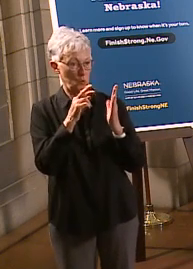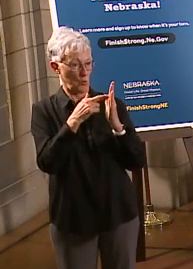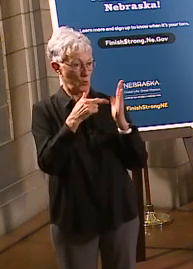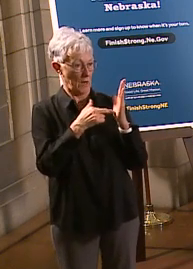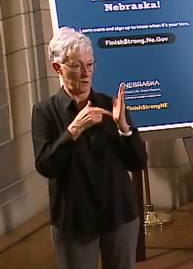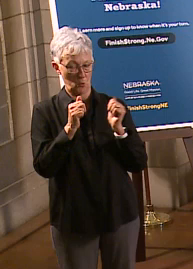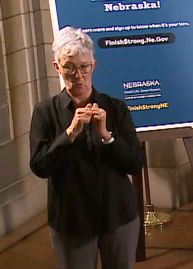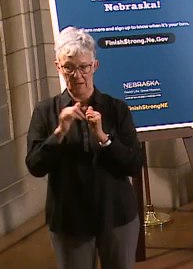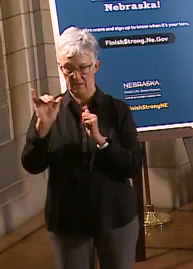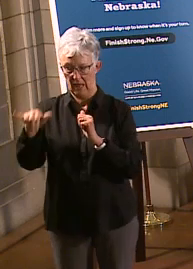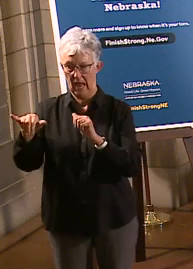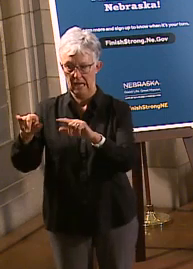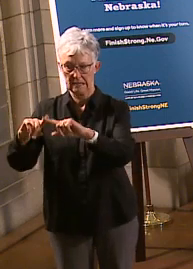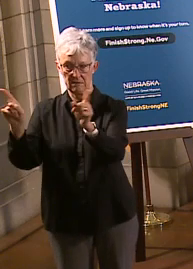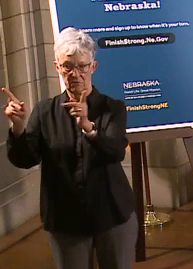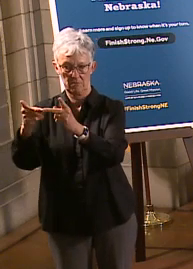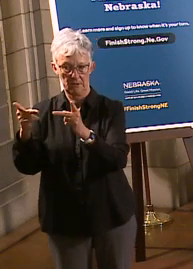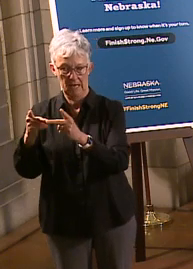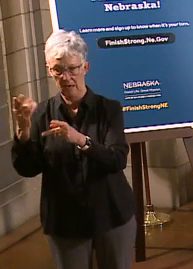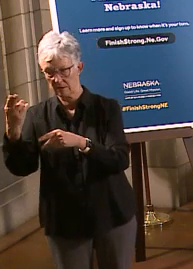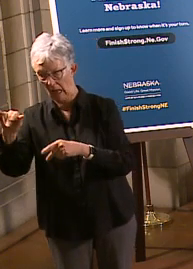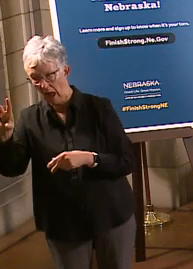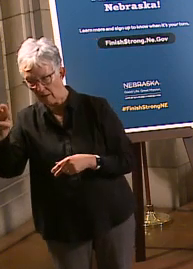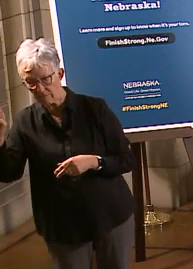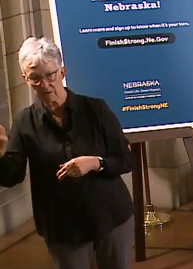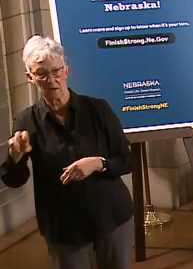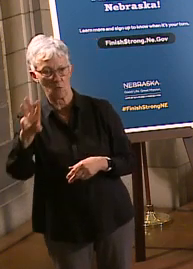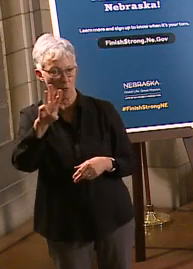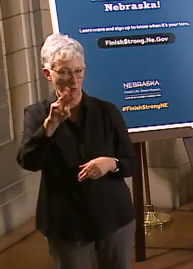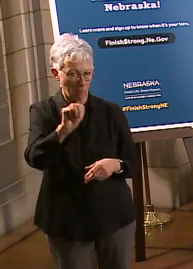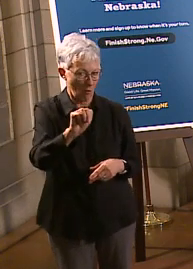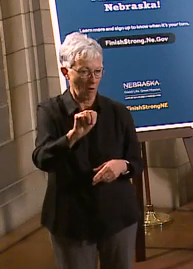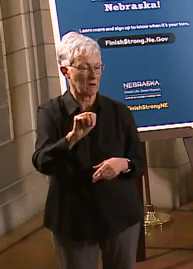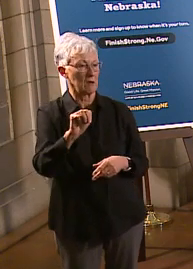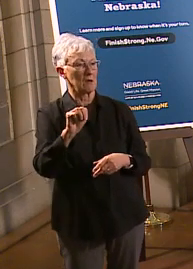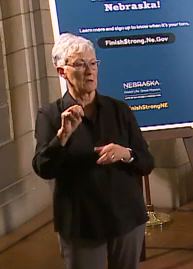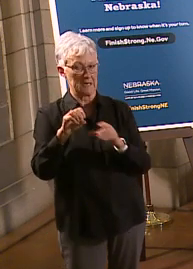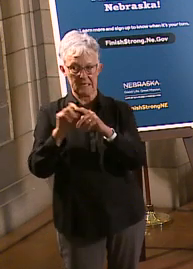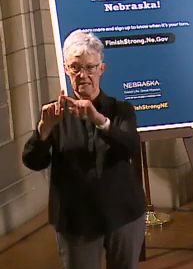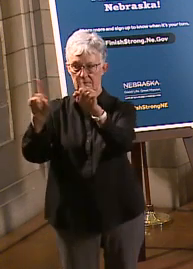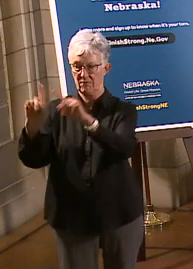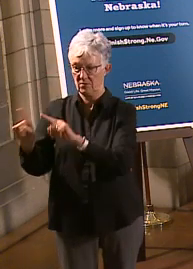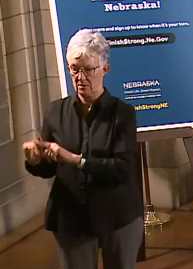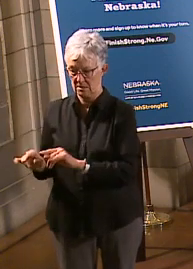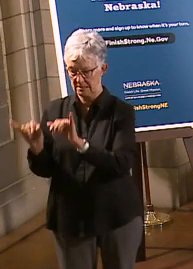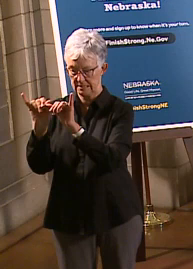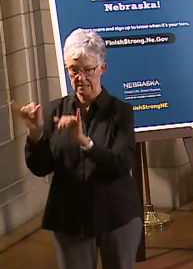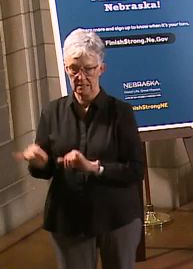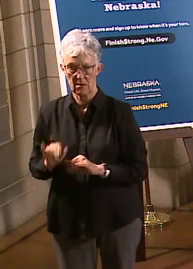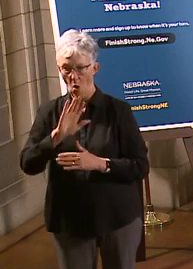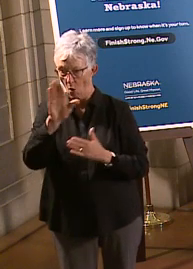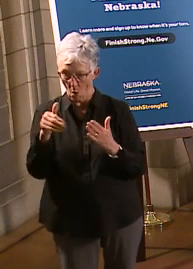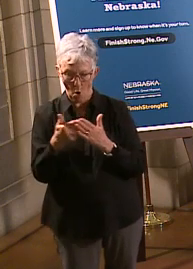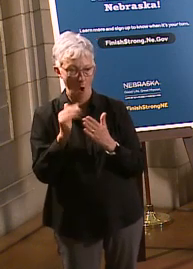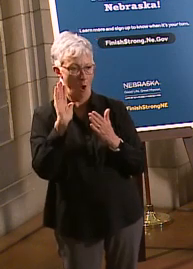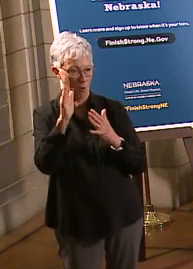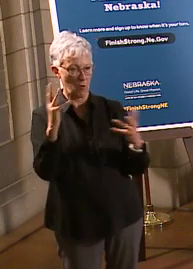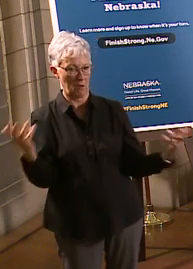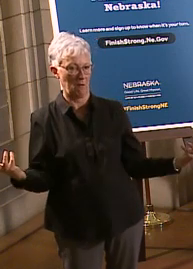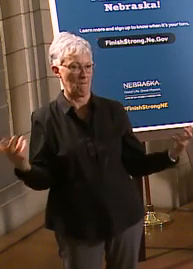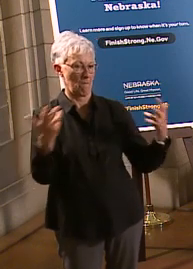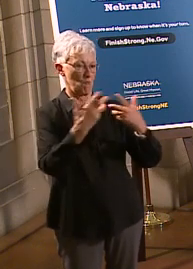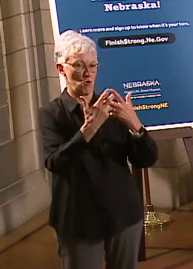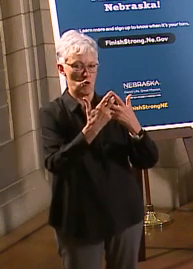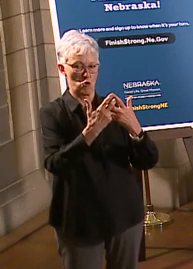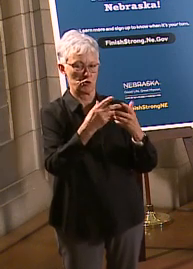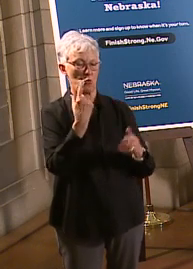different things, on there that they can check off, or in these different systems, they will all be coming through the state system here very shortly. And